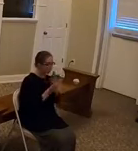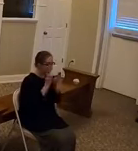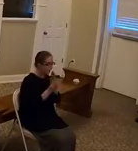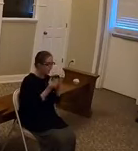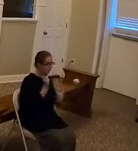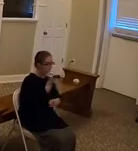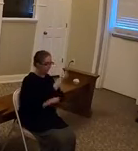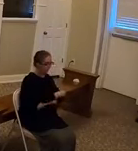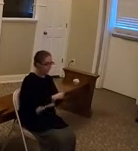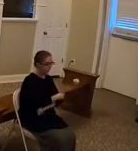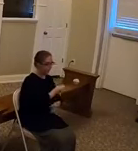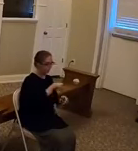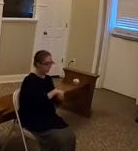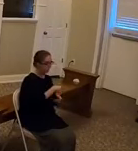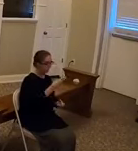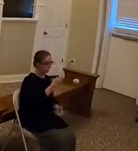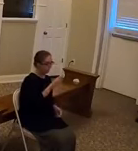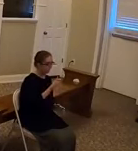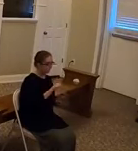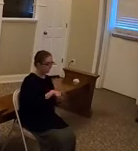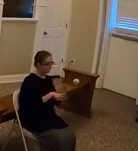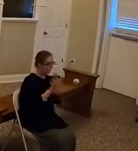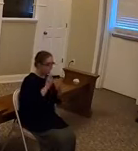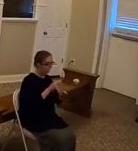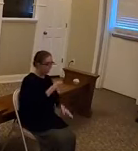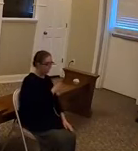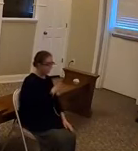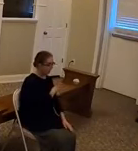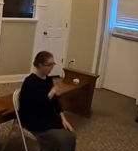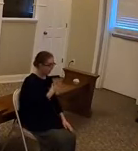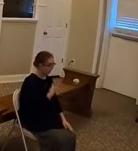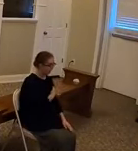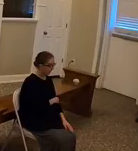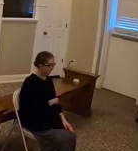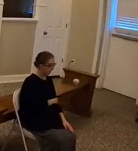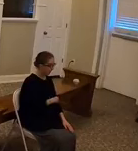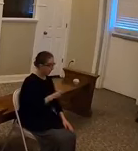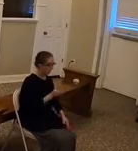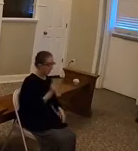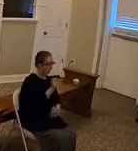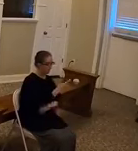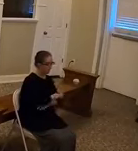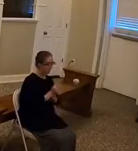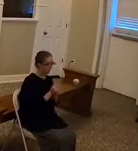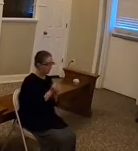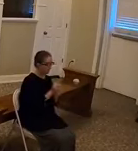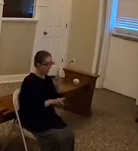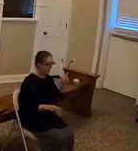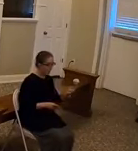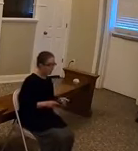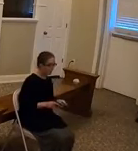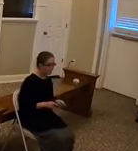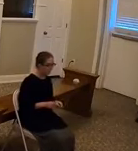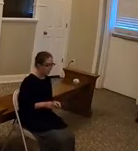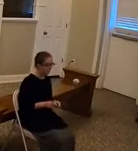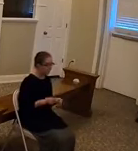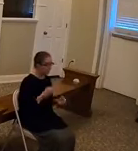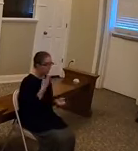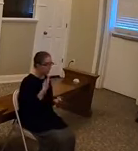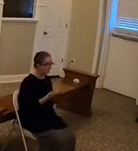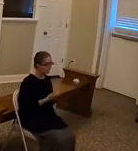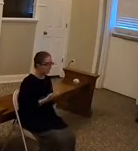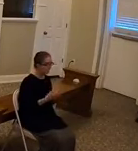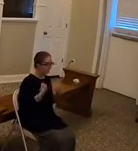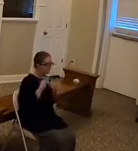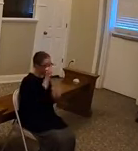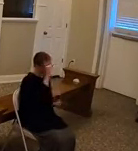talking with him one day at an HEB, and then later I talked to him at the hospital when I was up there one day with some folks. And a really bright young man. He's